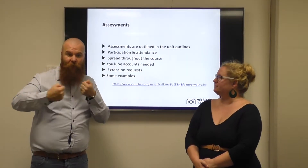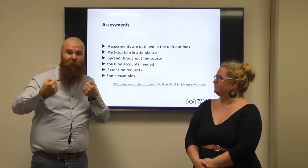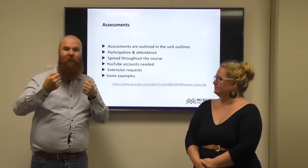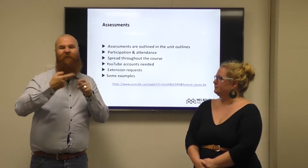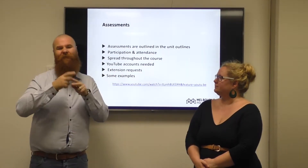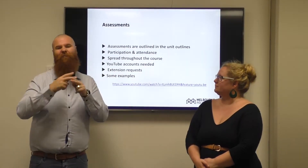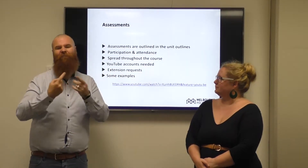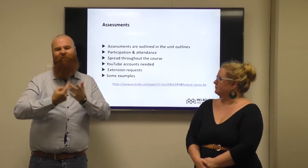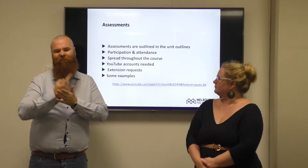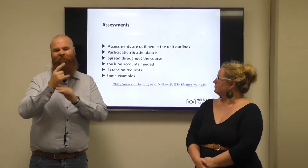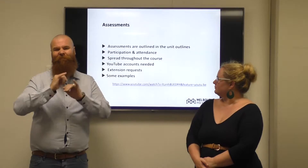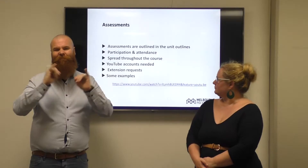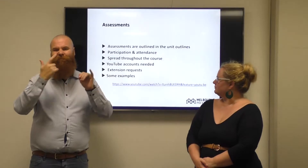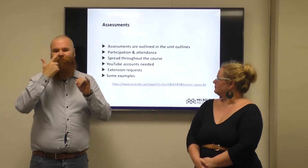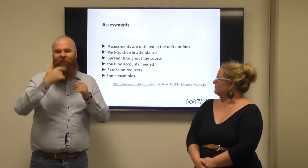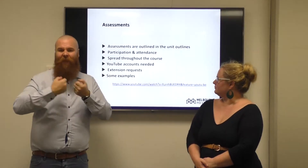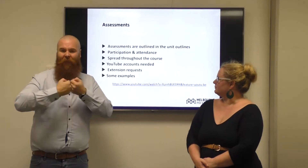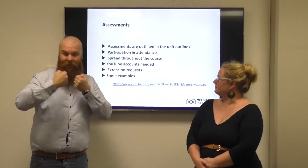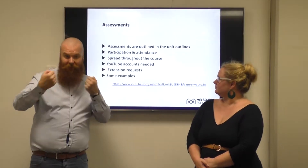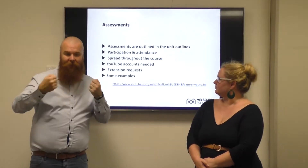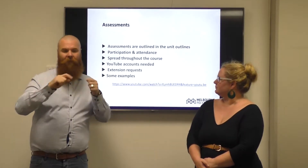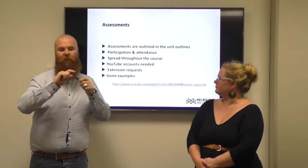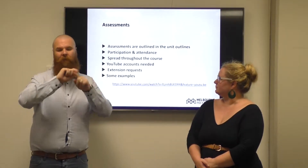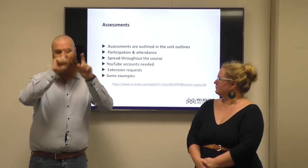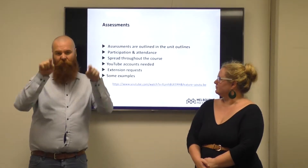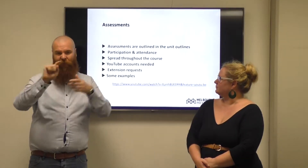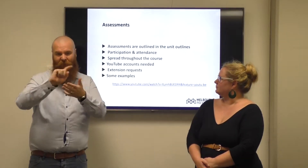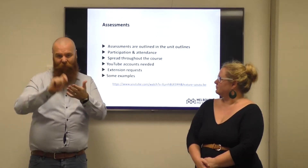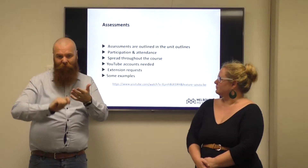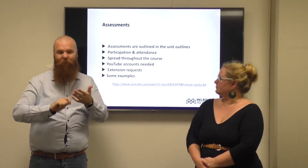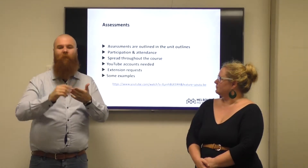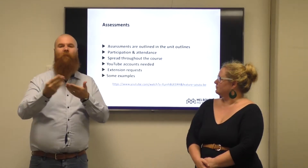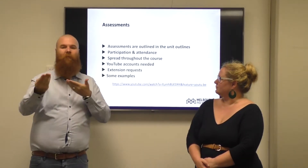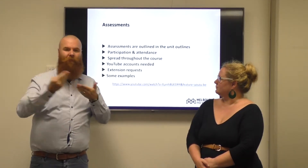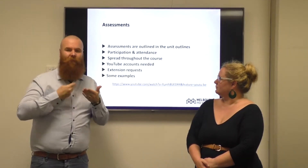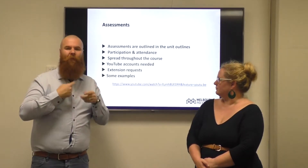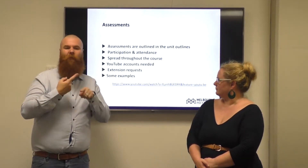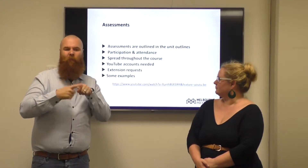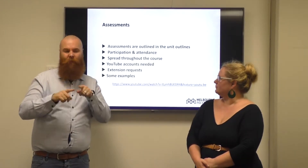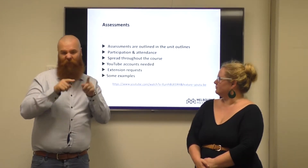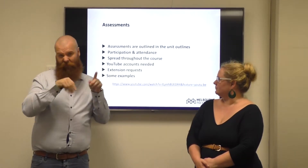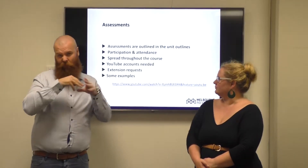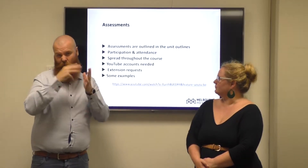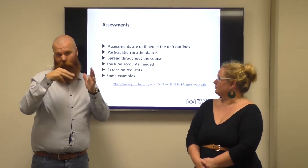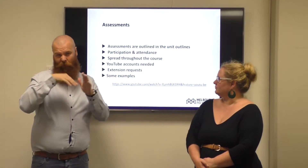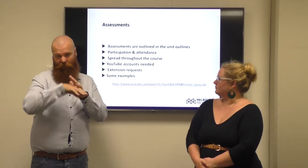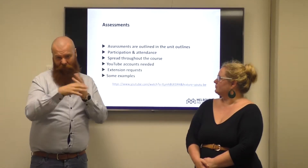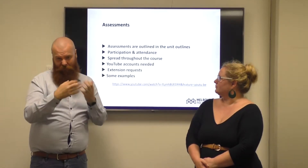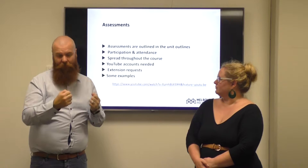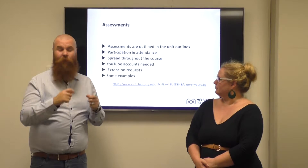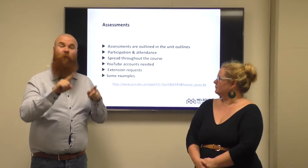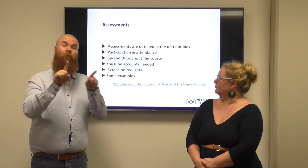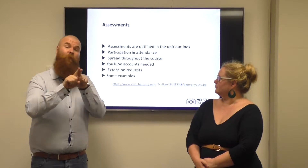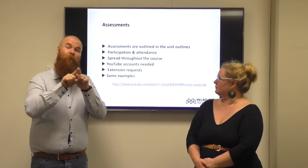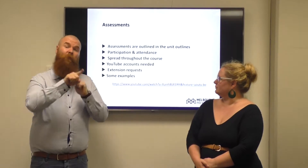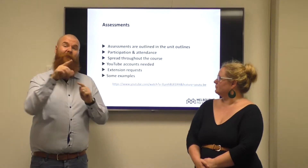has assessments, or if something comes up and you need to have an extension, you can do that through